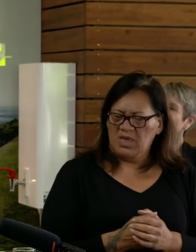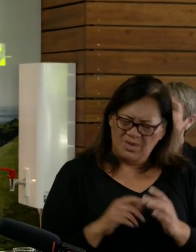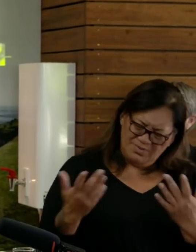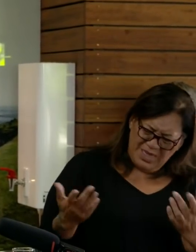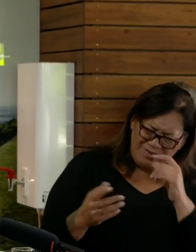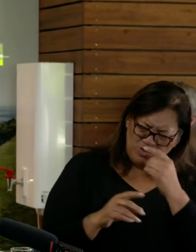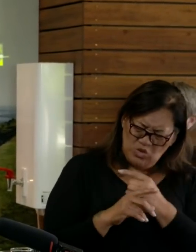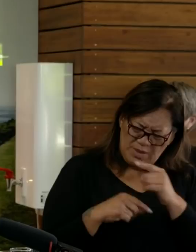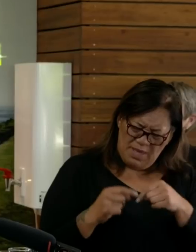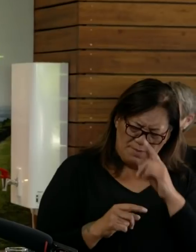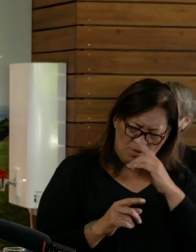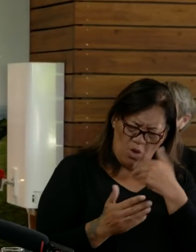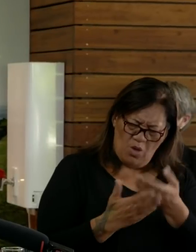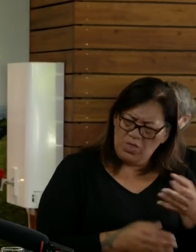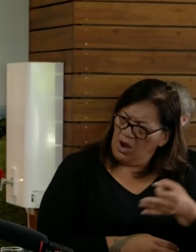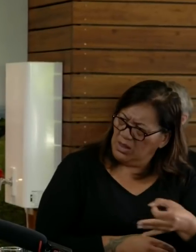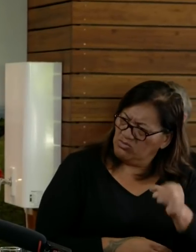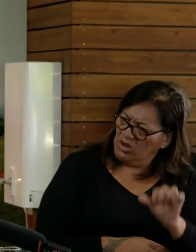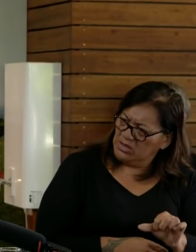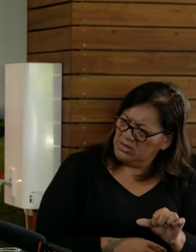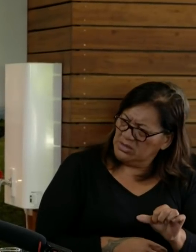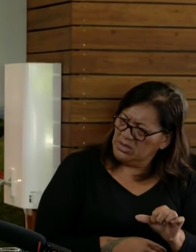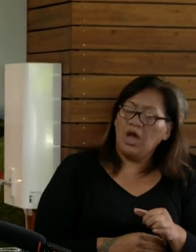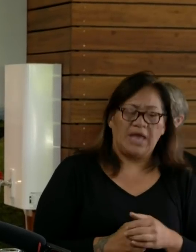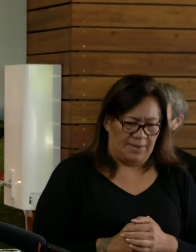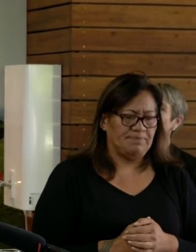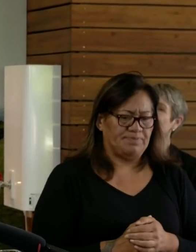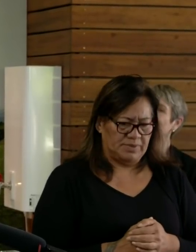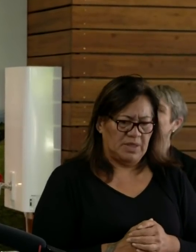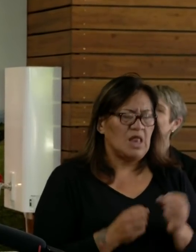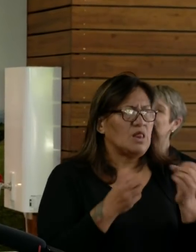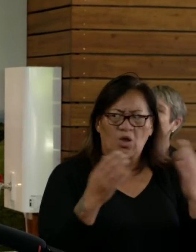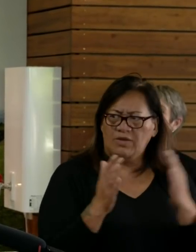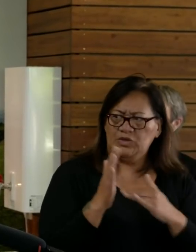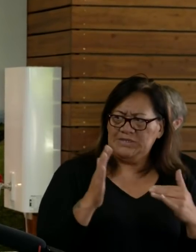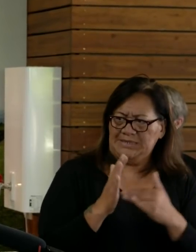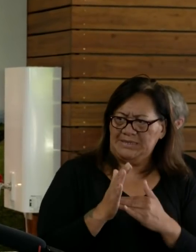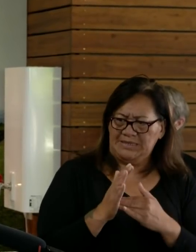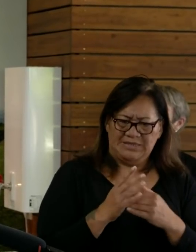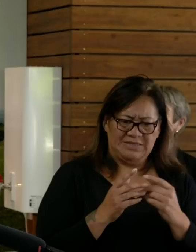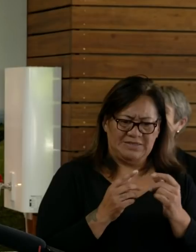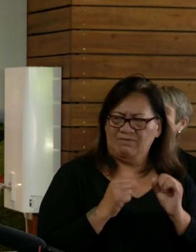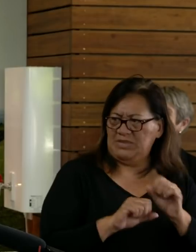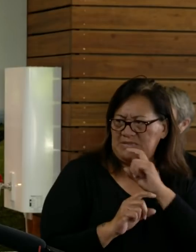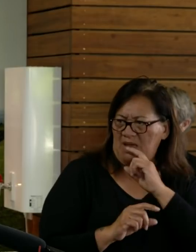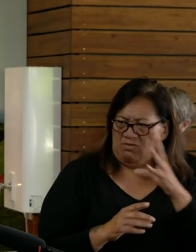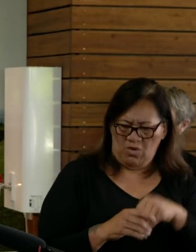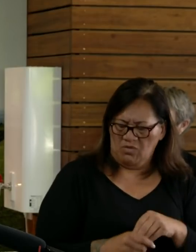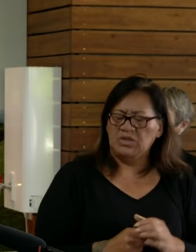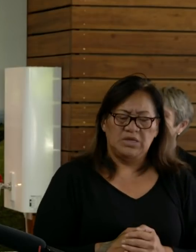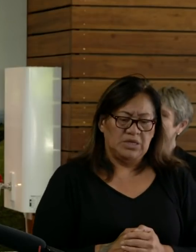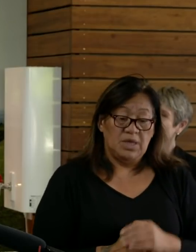talking specifically about those that were on the island, I must stress that there are a lot of NZDF people involved here. But